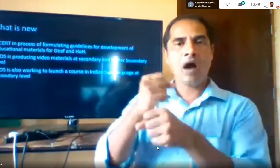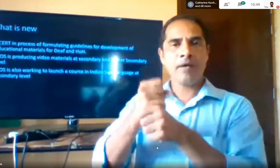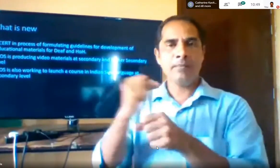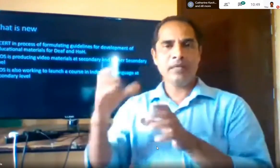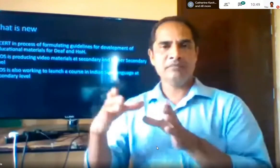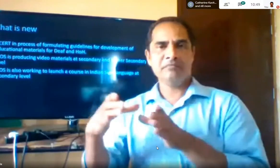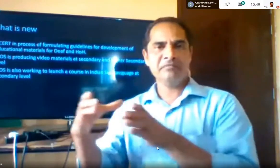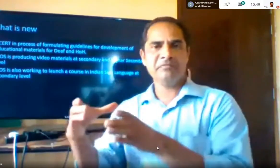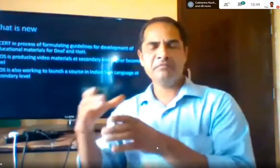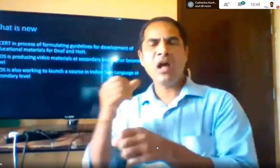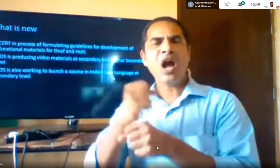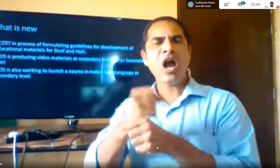So the deaf group